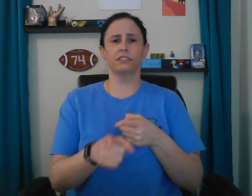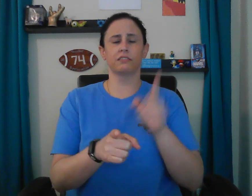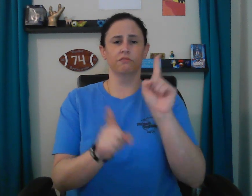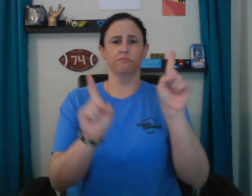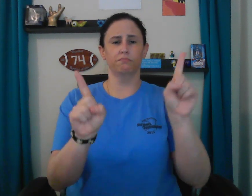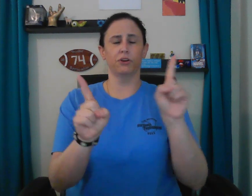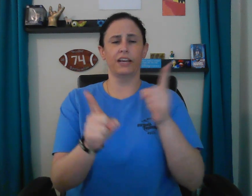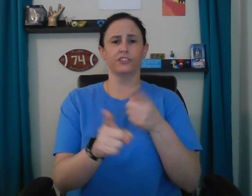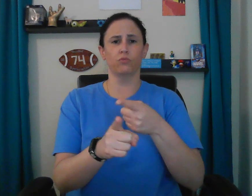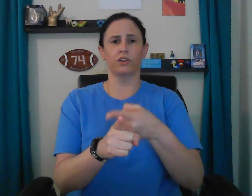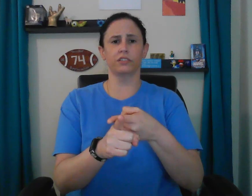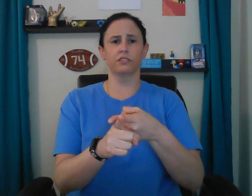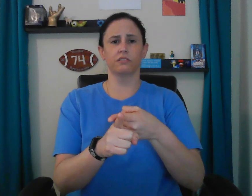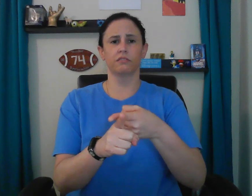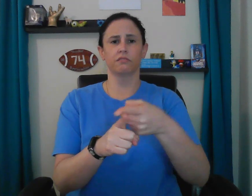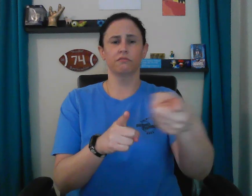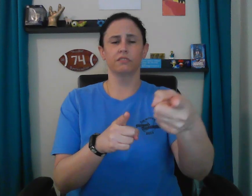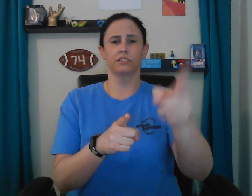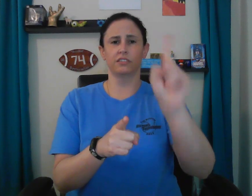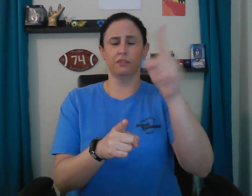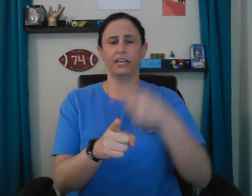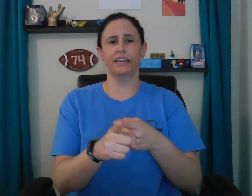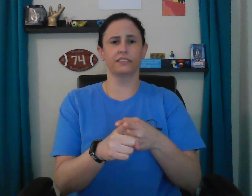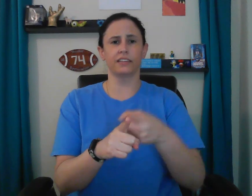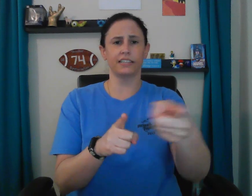Specialist. Both hands are ones. Dominant hand slides